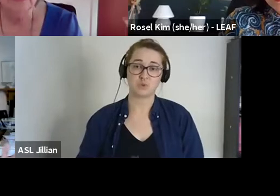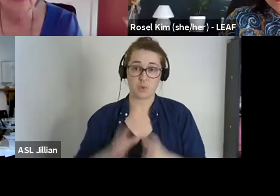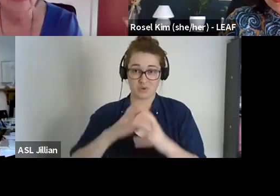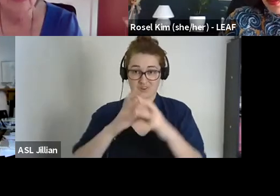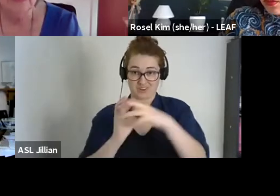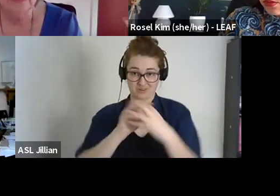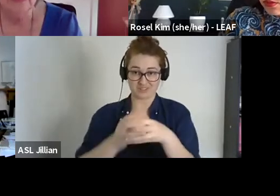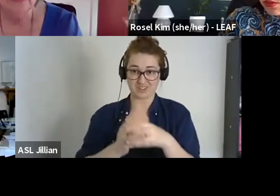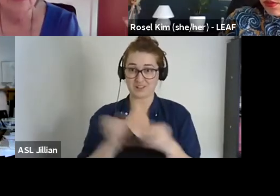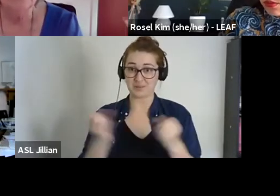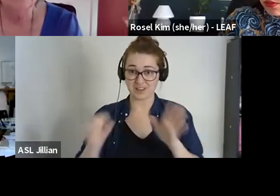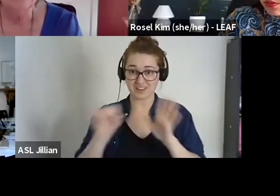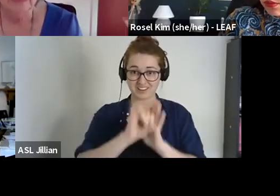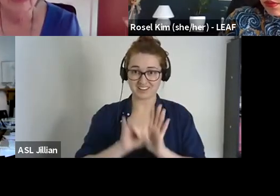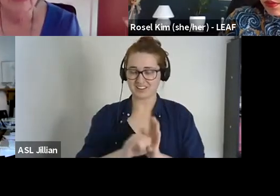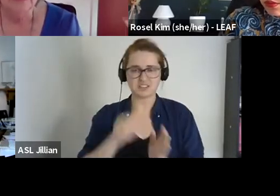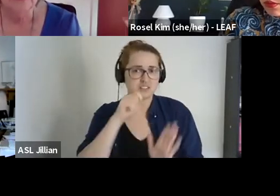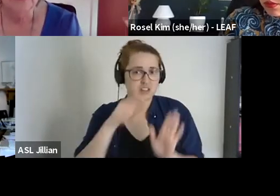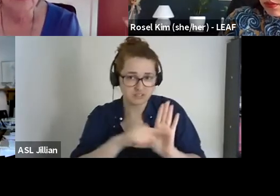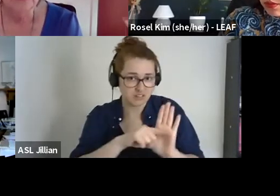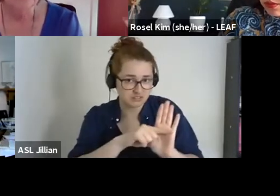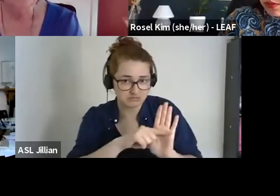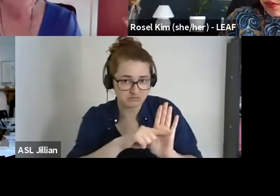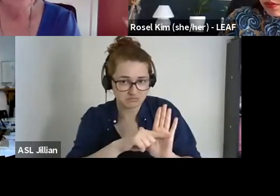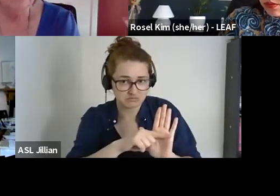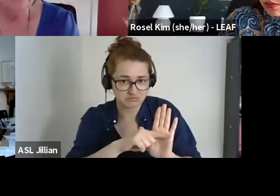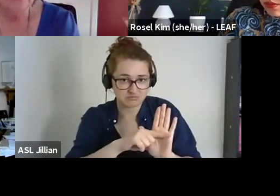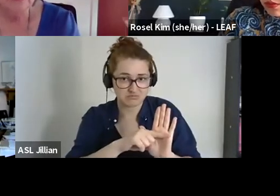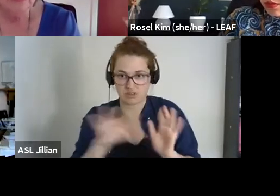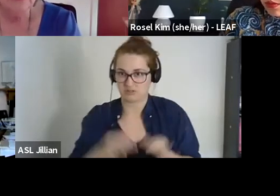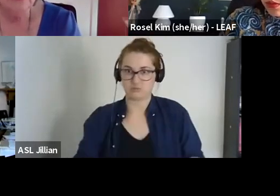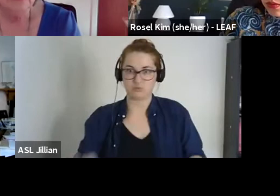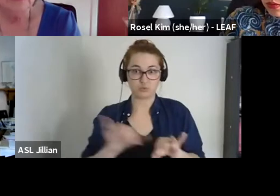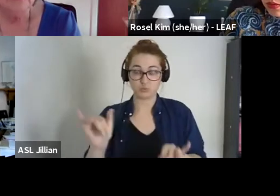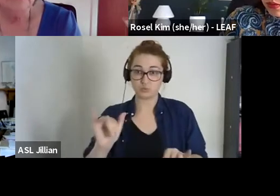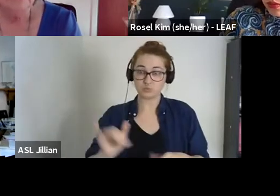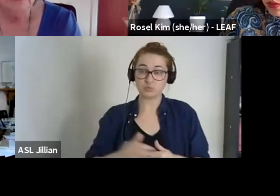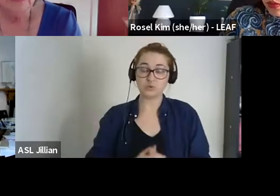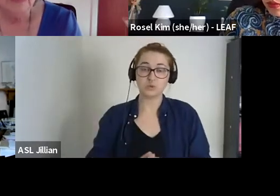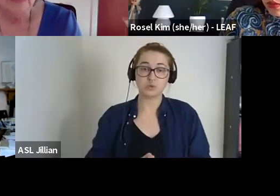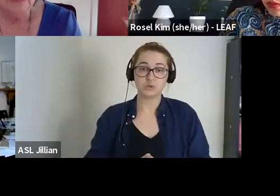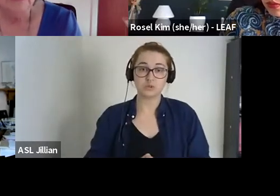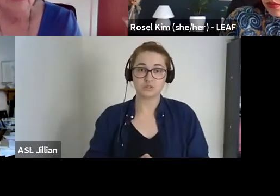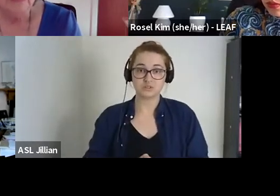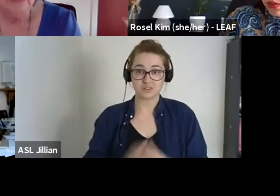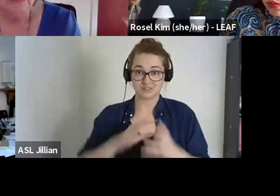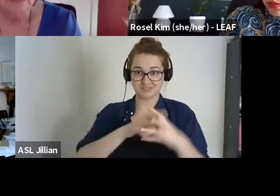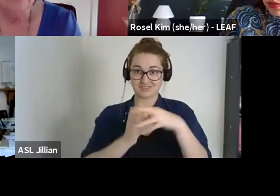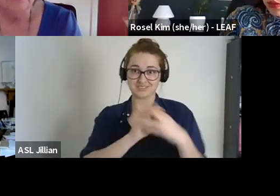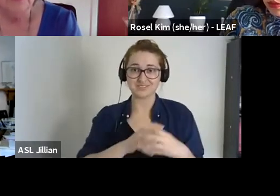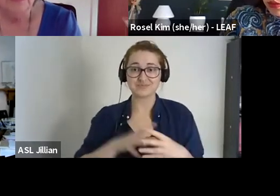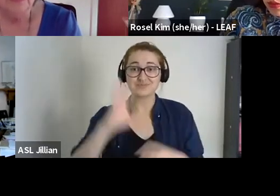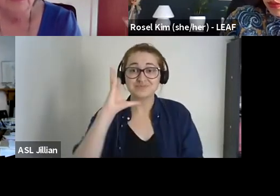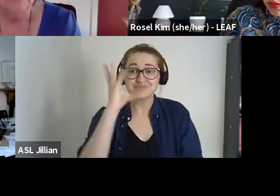isn't always negative. And that's another thing that's a really important part of this conversation going forward. It's the beauty of intersectionality that we need